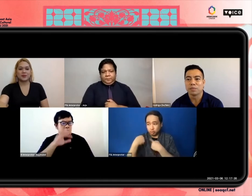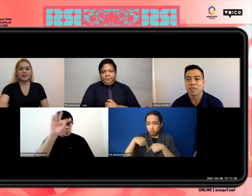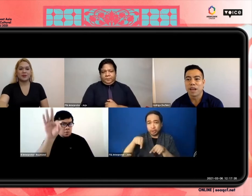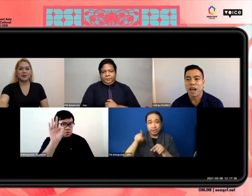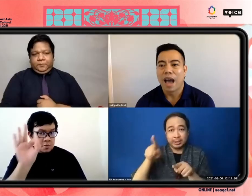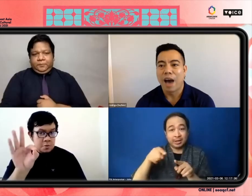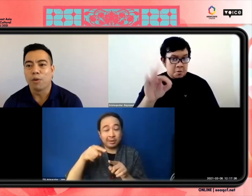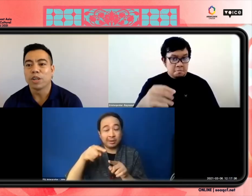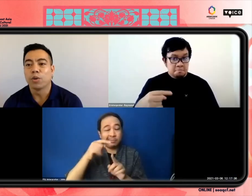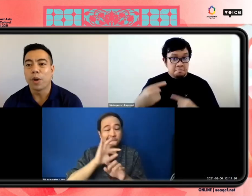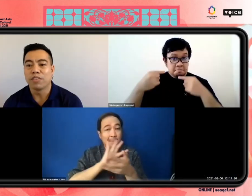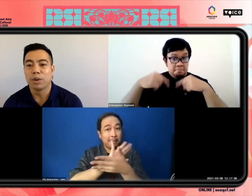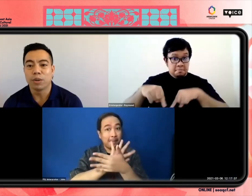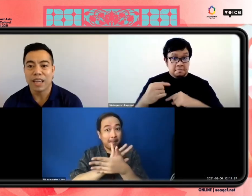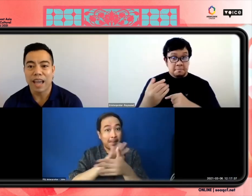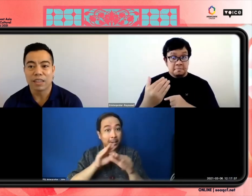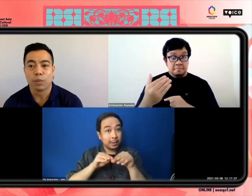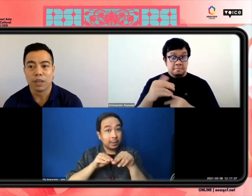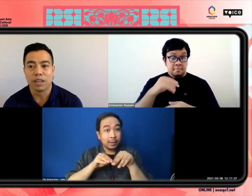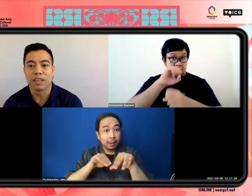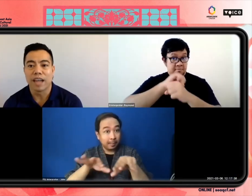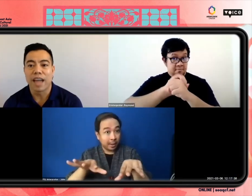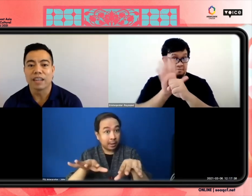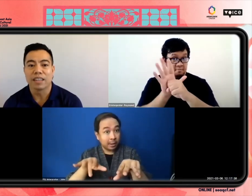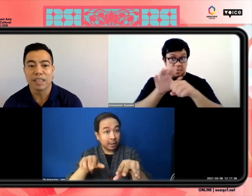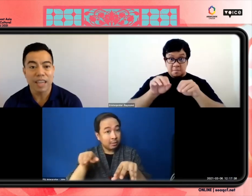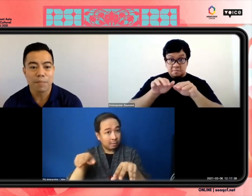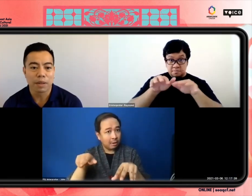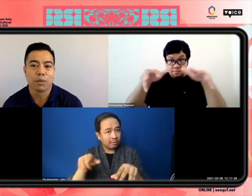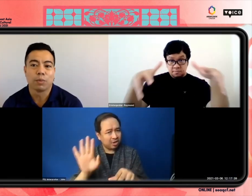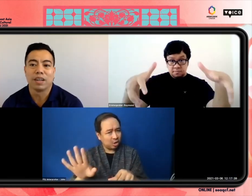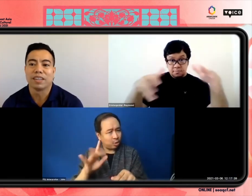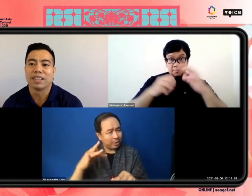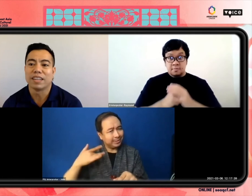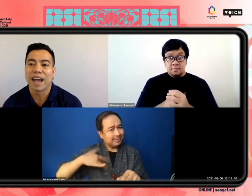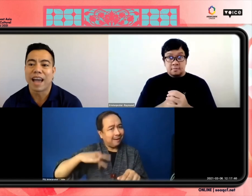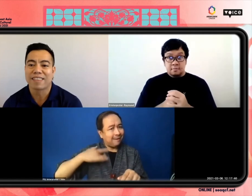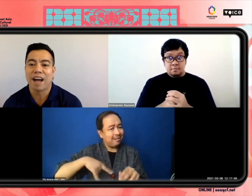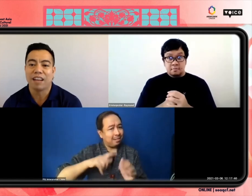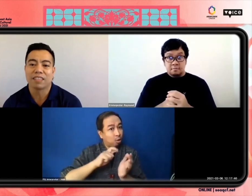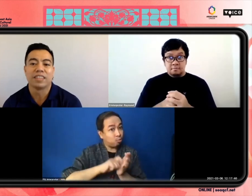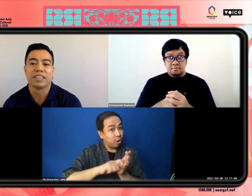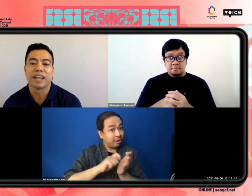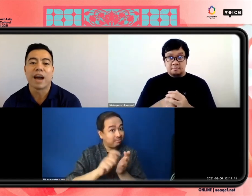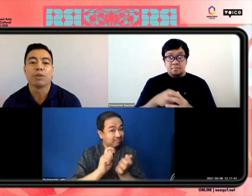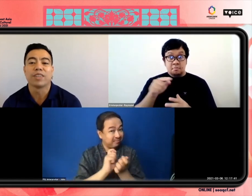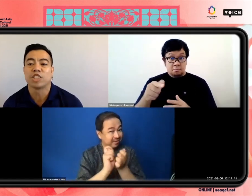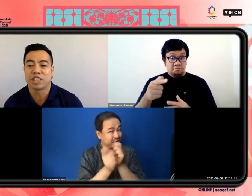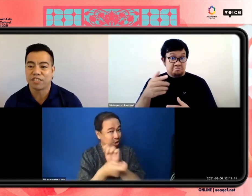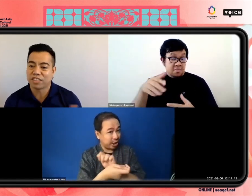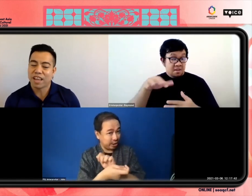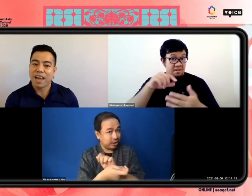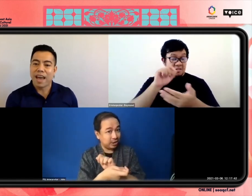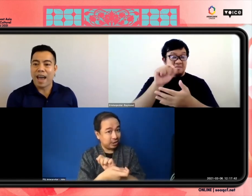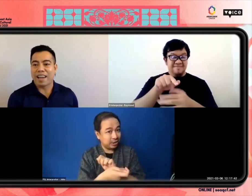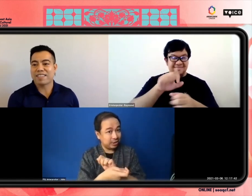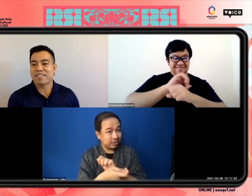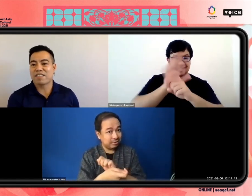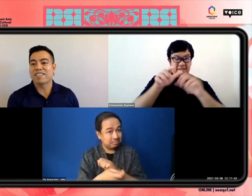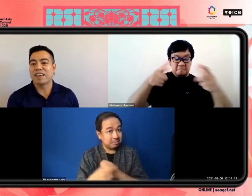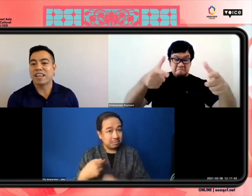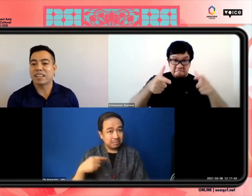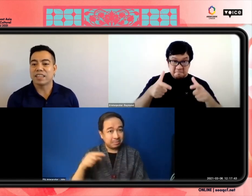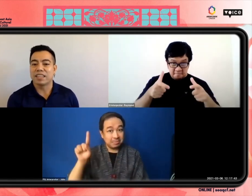know, how your way of looking at the world and thinking about the world has altered and how this shift